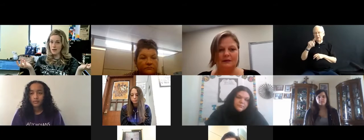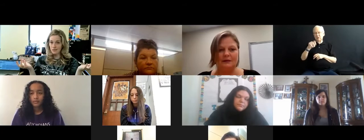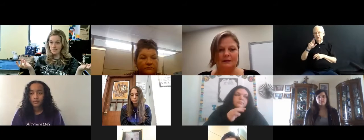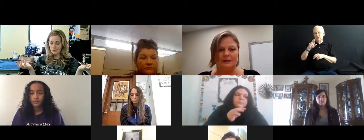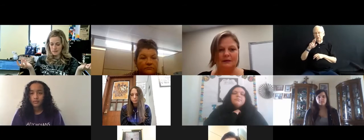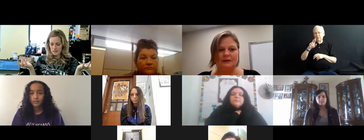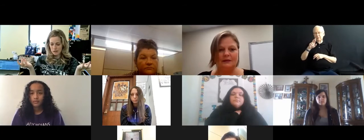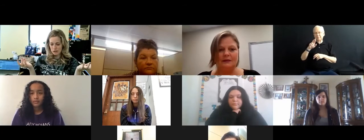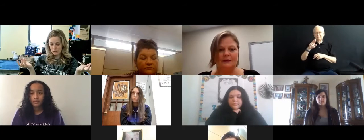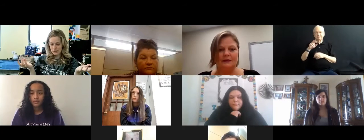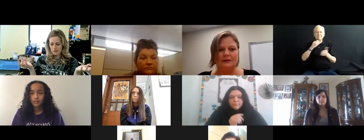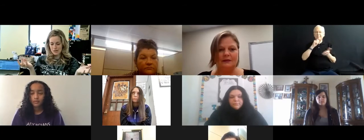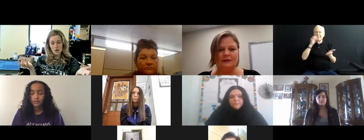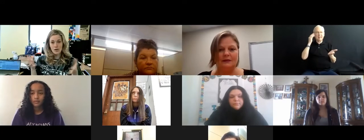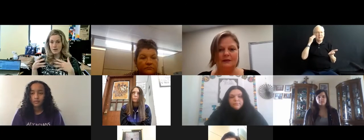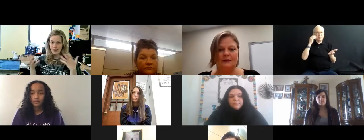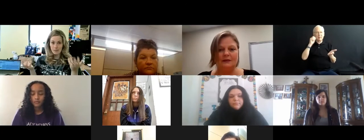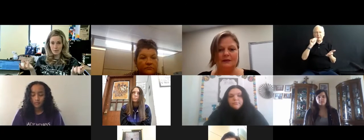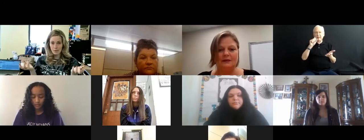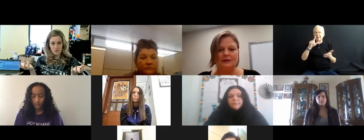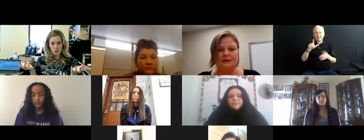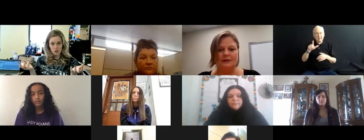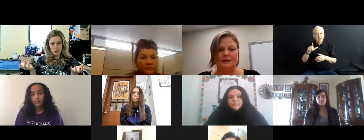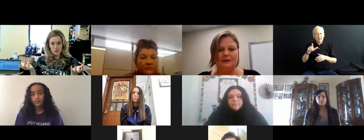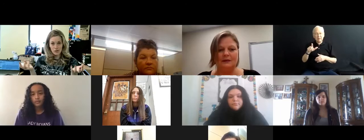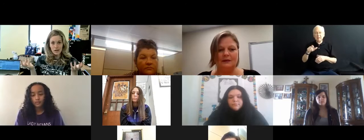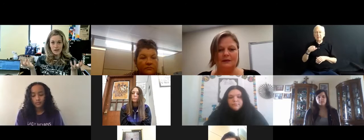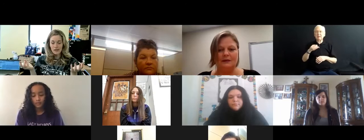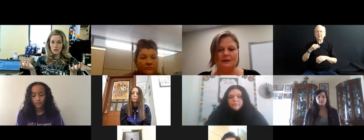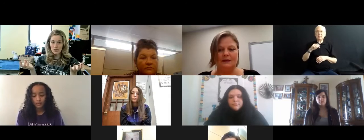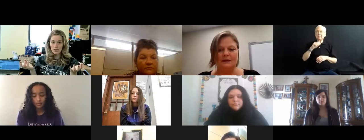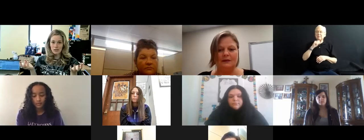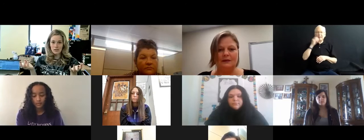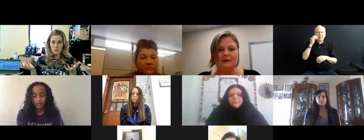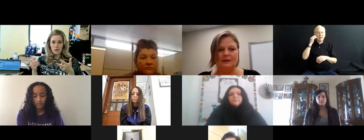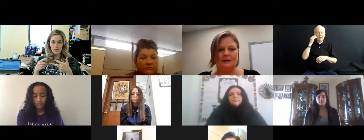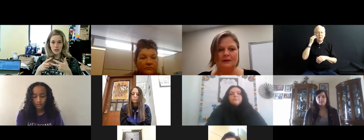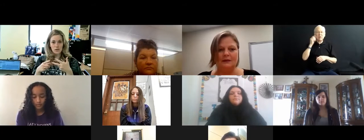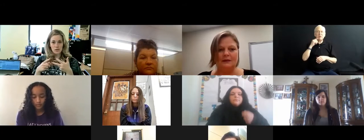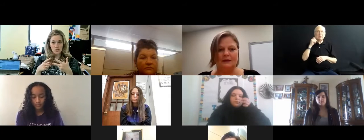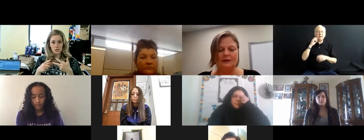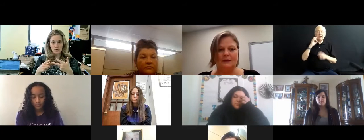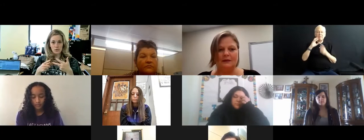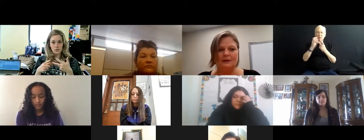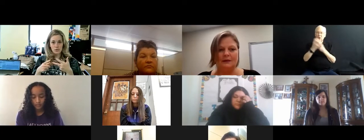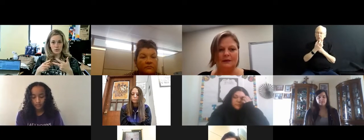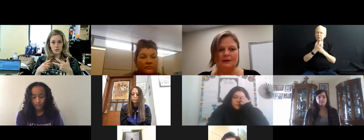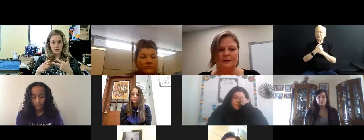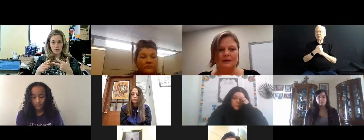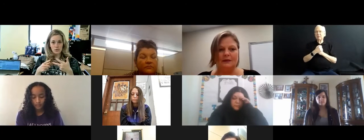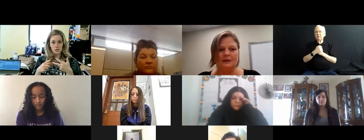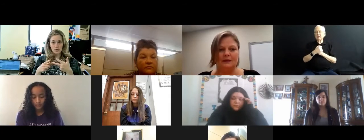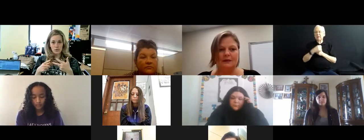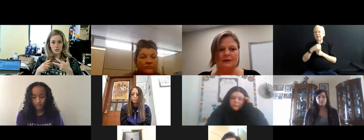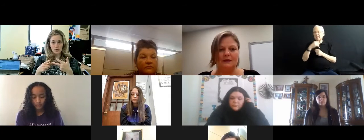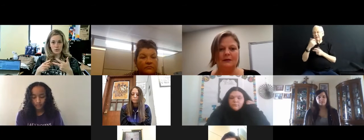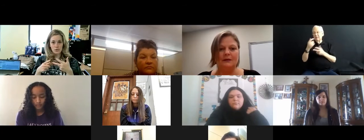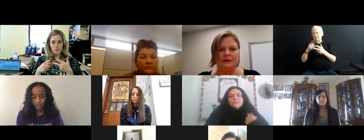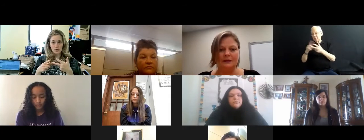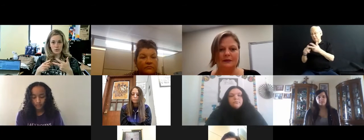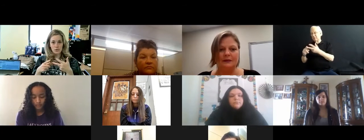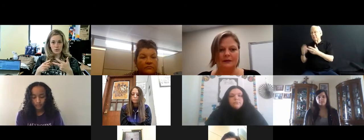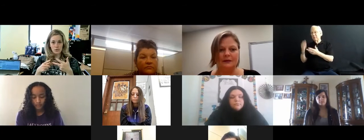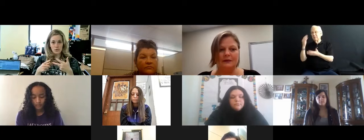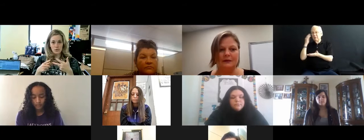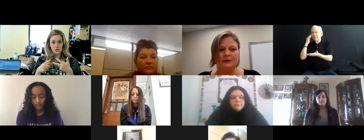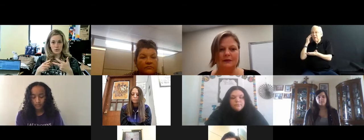any ASL. She didn't know anything about deaf culture. And here she is, whereas the other 2 did, being deaf themselves. And